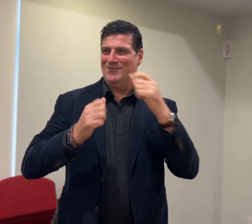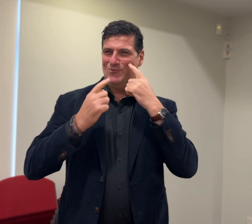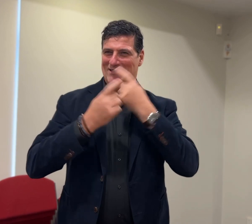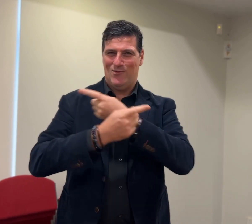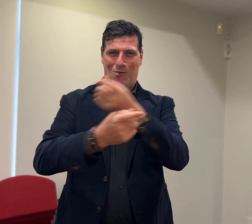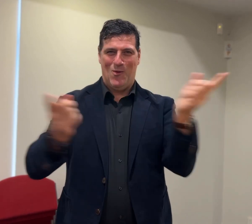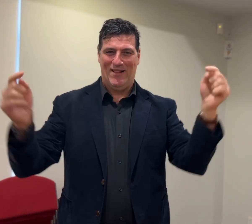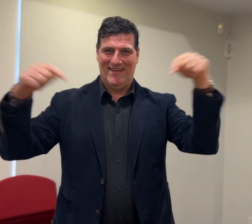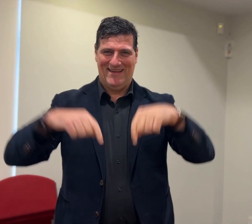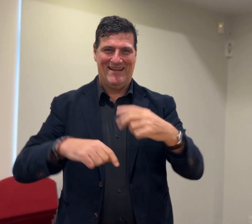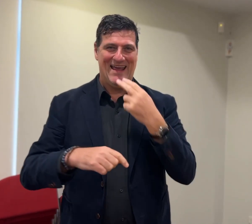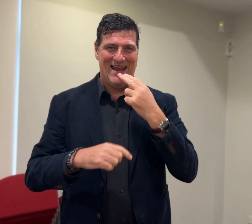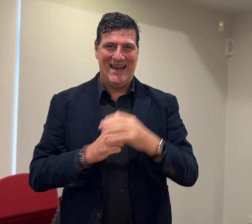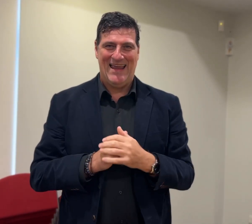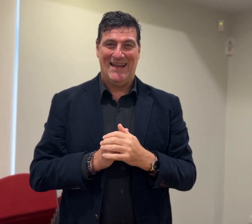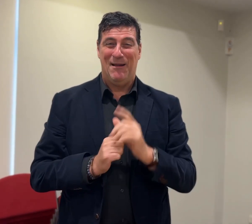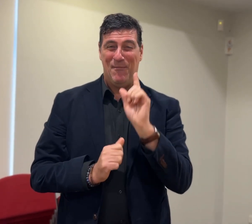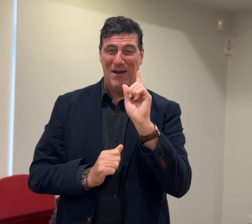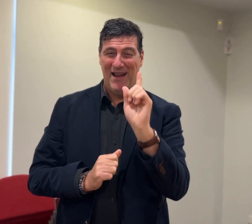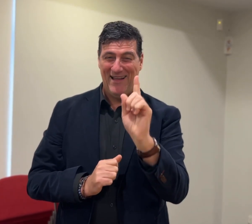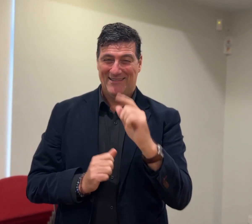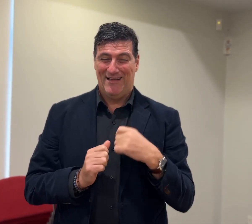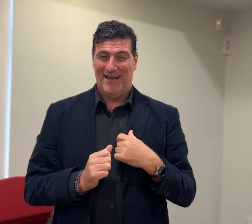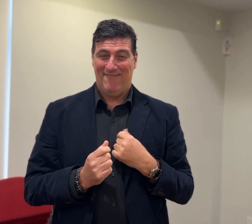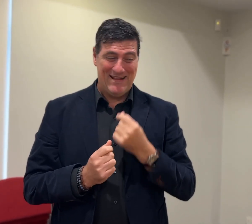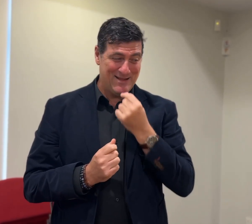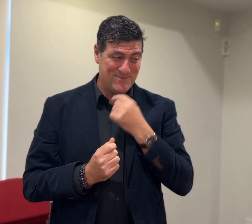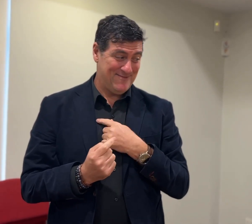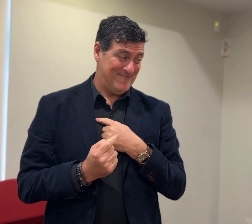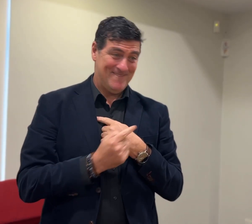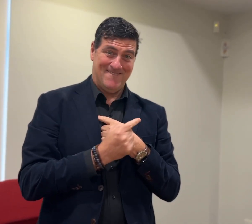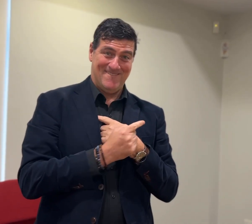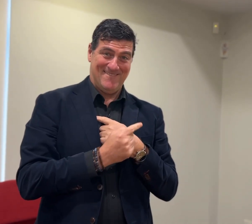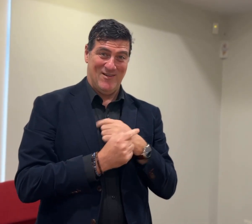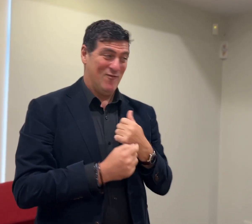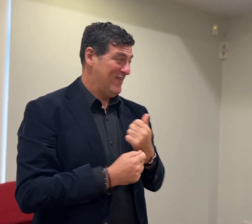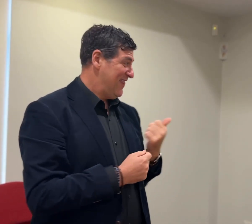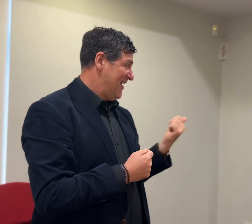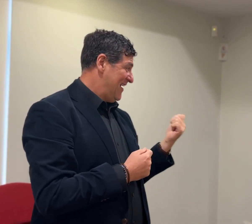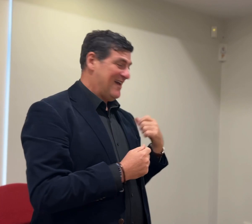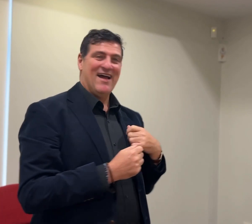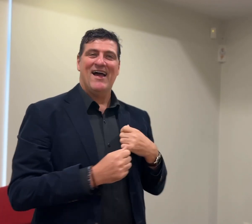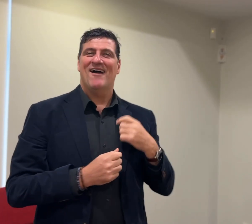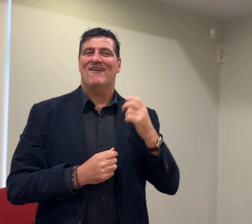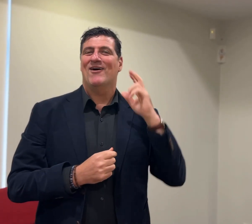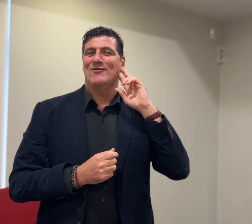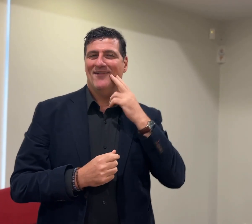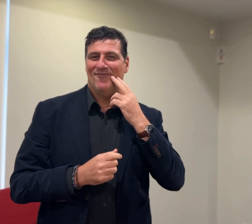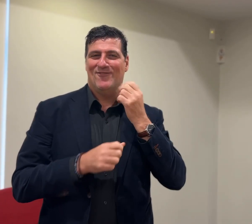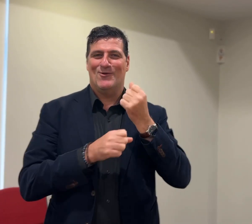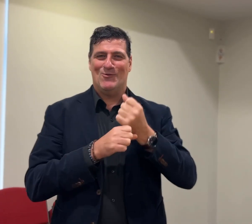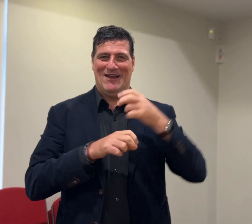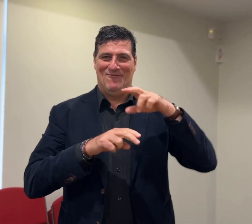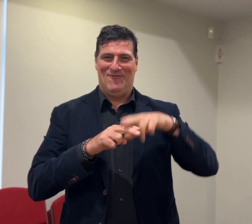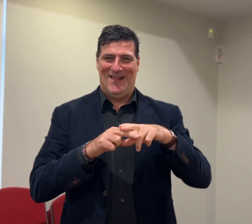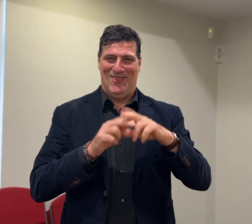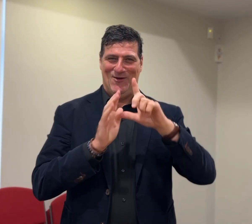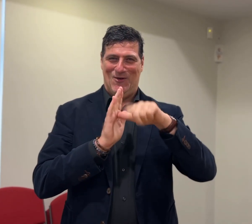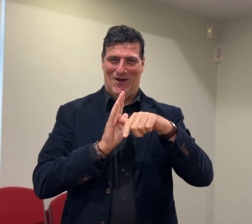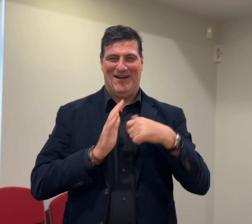future. It was fantastic to see everyone here in Adelaide. But if you can see right behind me there, we have our deaf